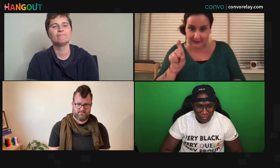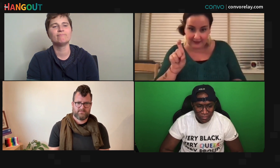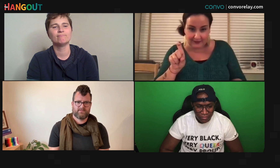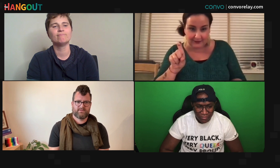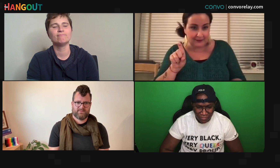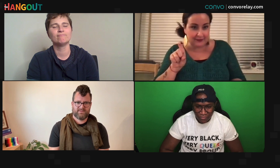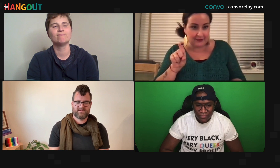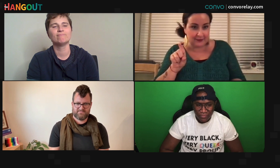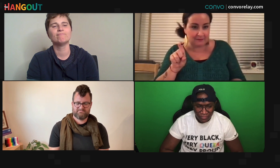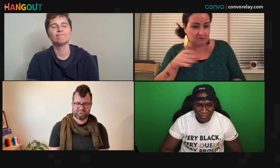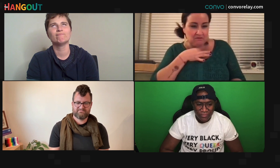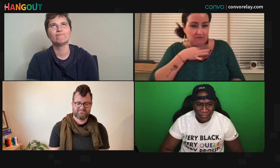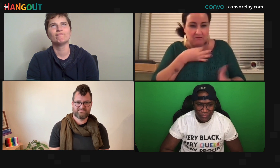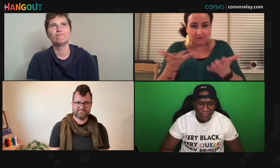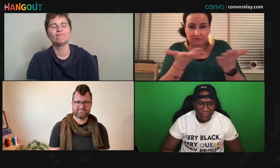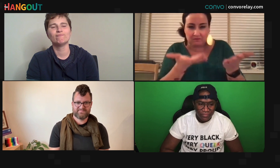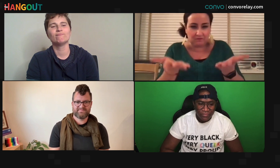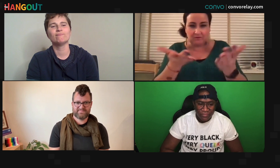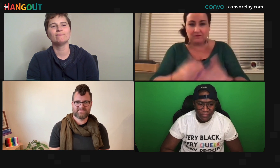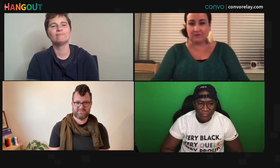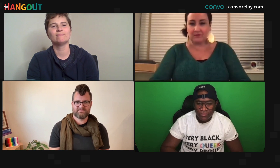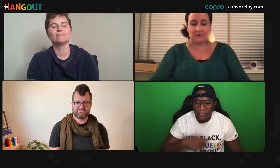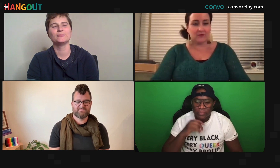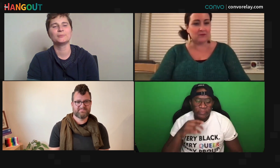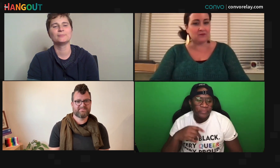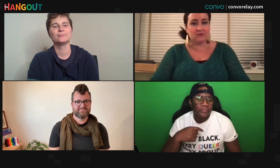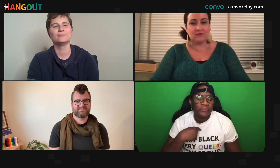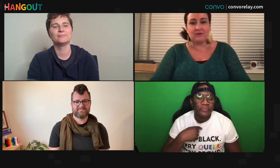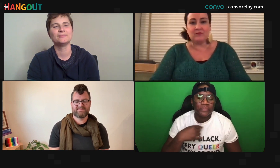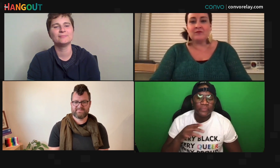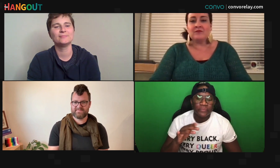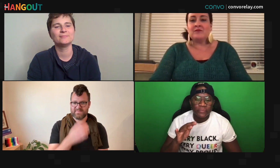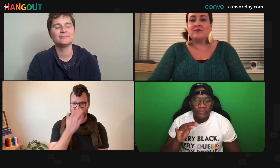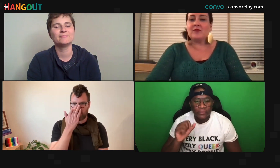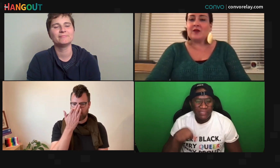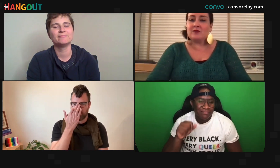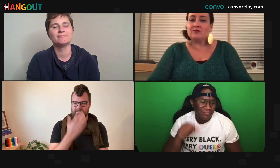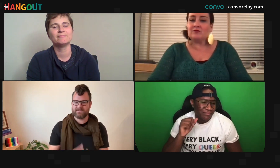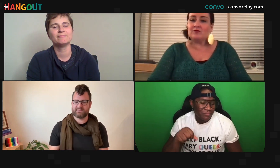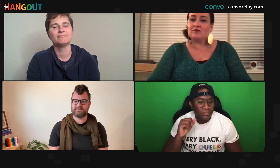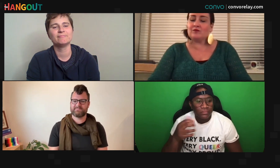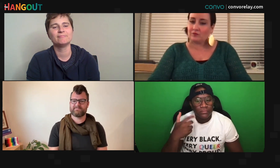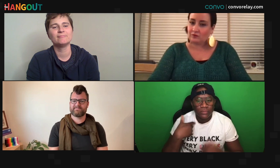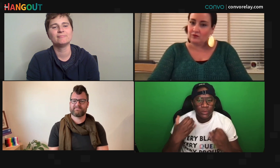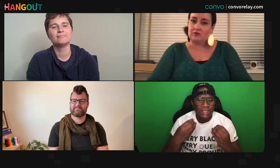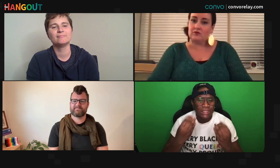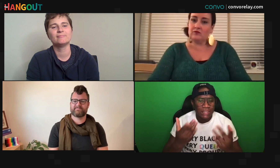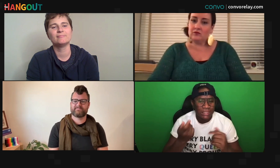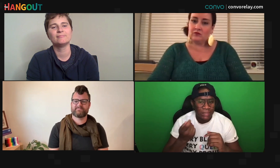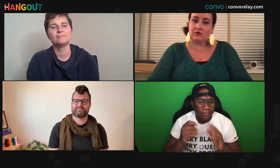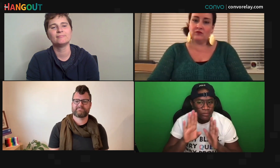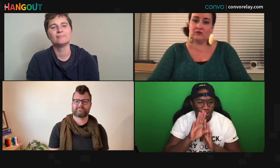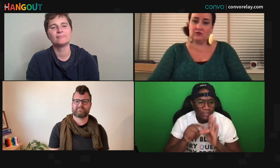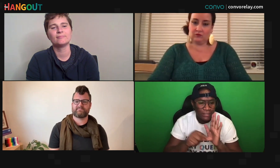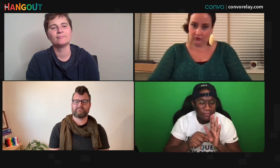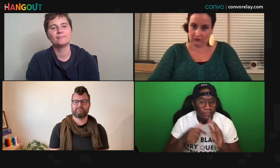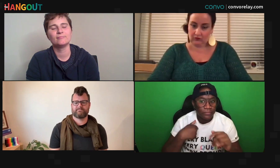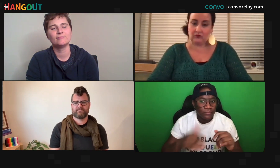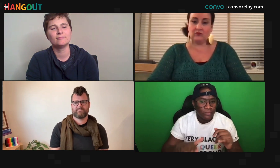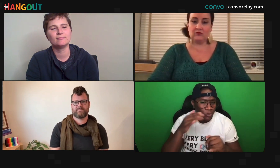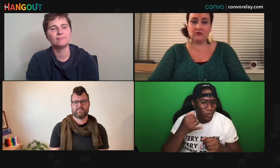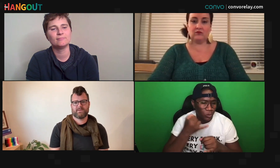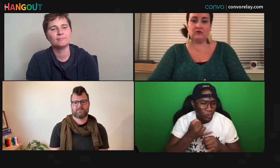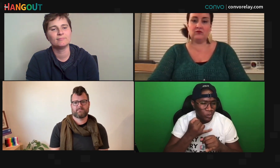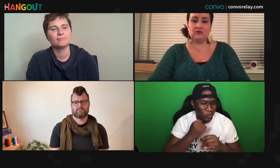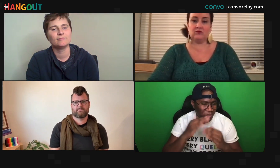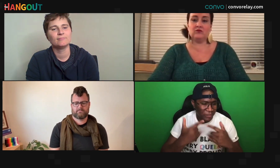fixing that, but do you feel like maybe you are fixing that slightly with the books that you have released? This is Victorica. Yes, I want to